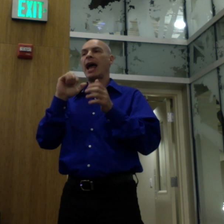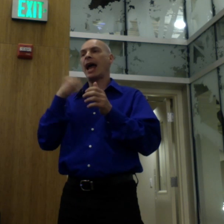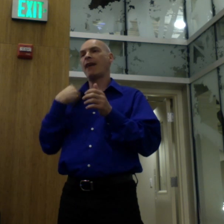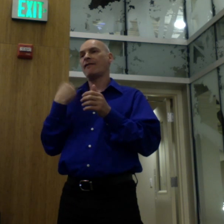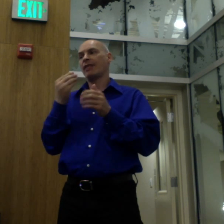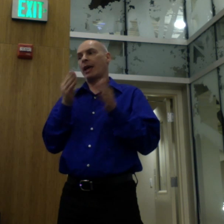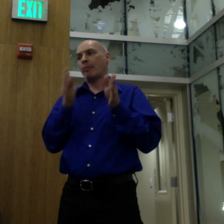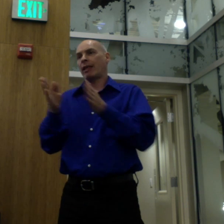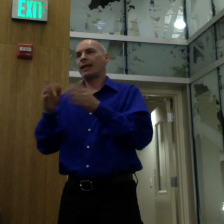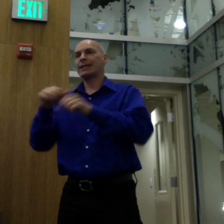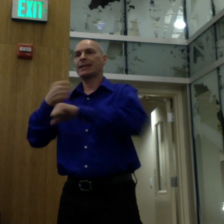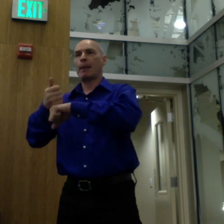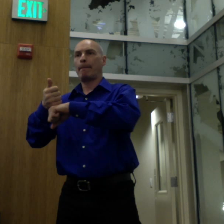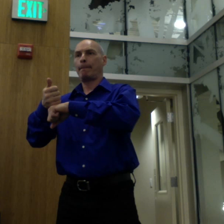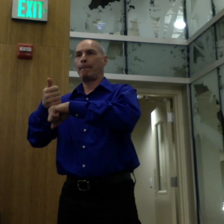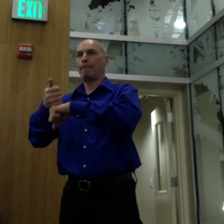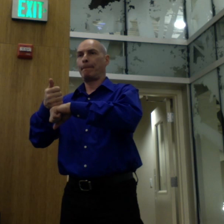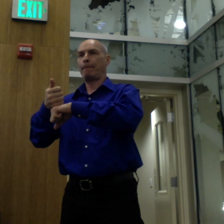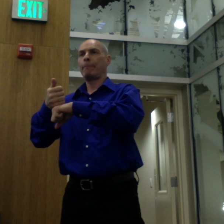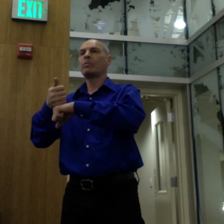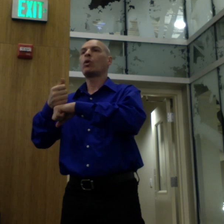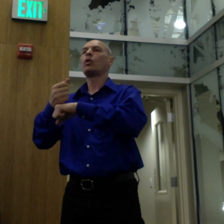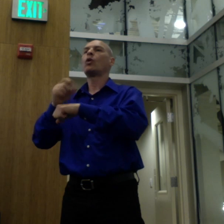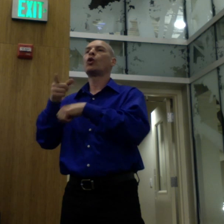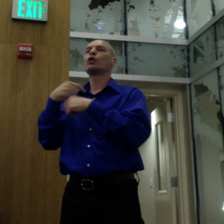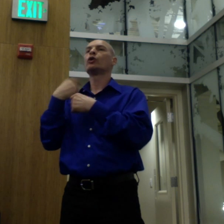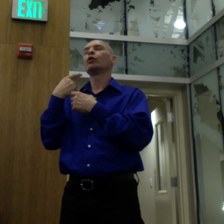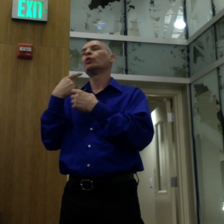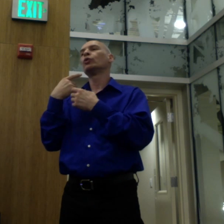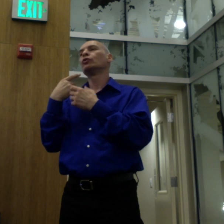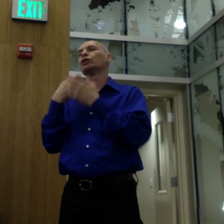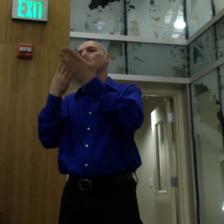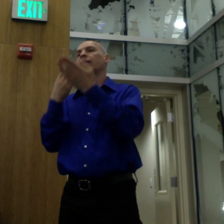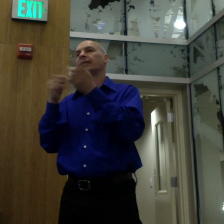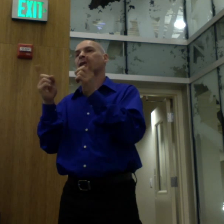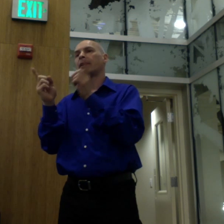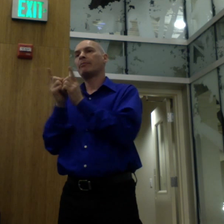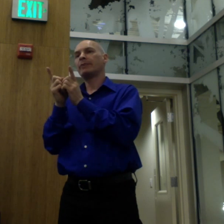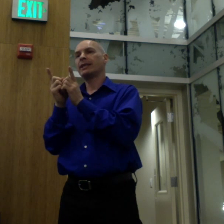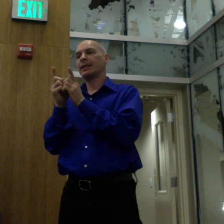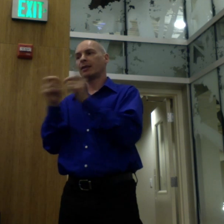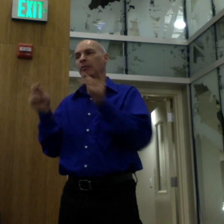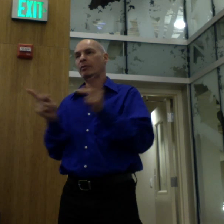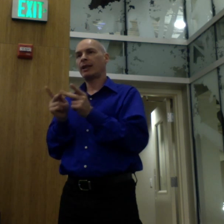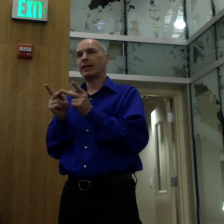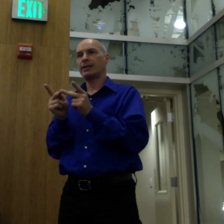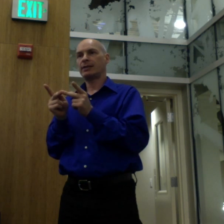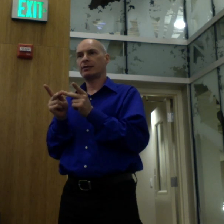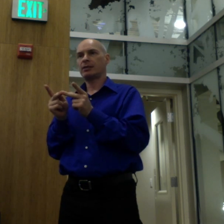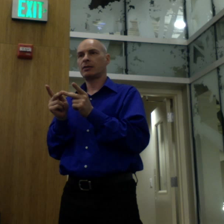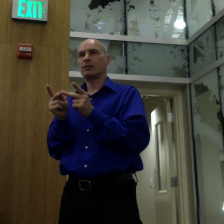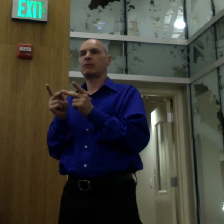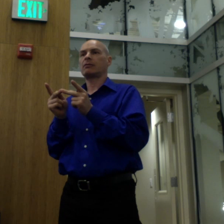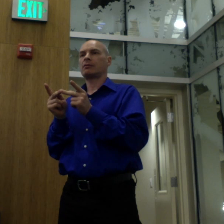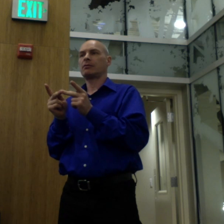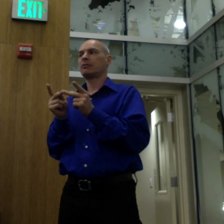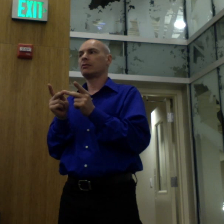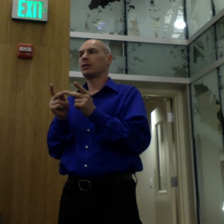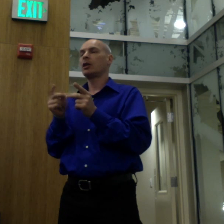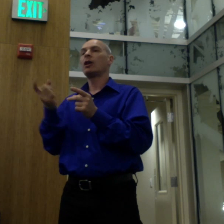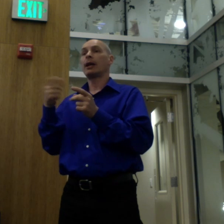Have it in place that you meet back at home before you commence any other thing. Have